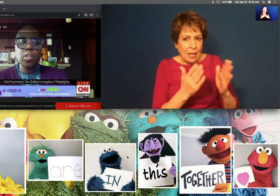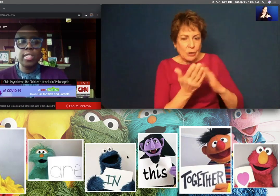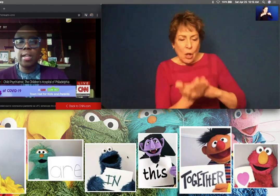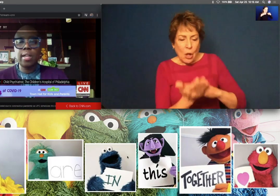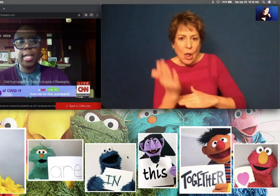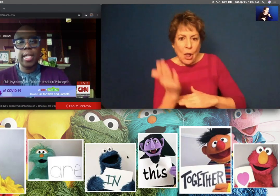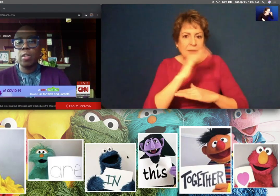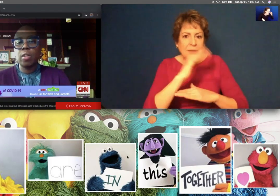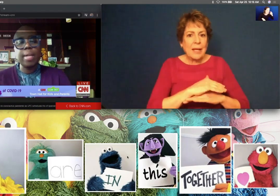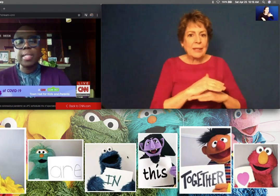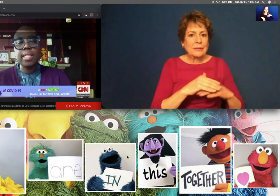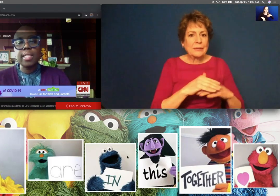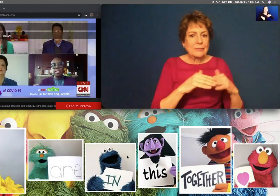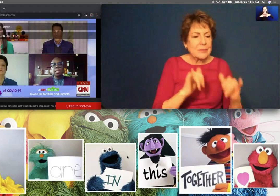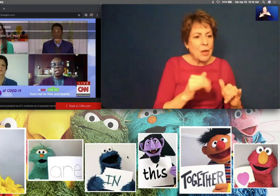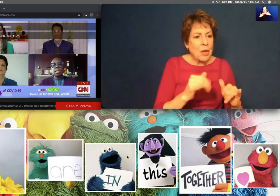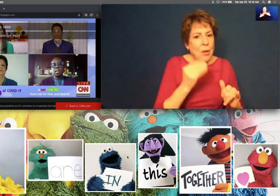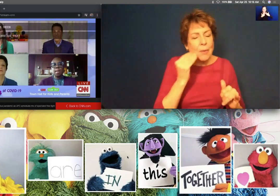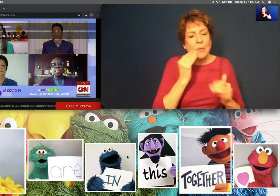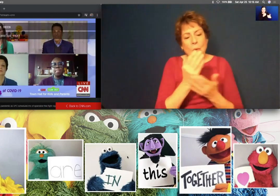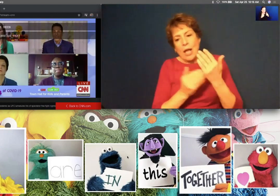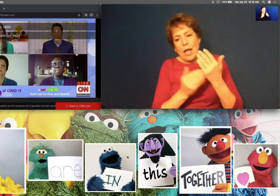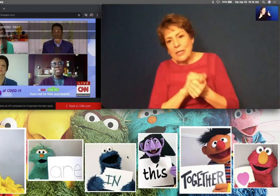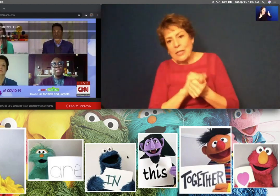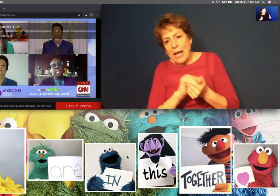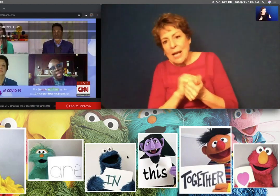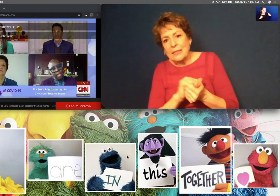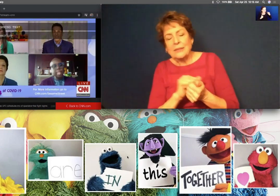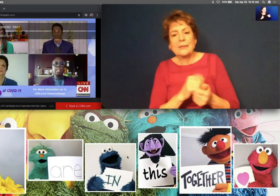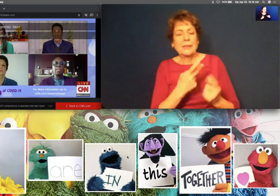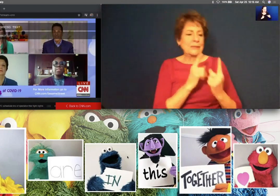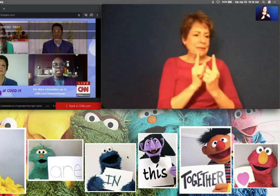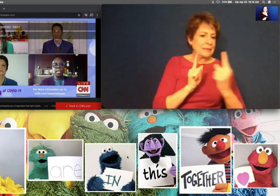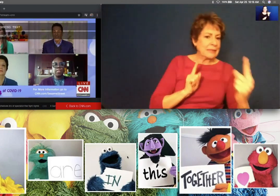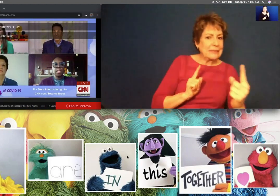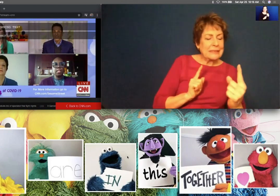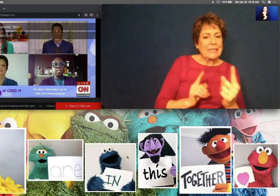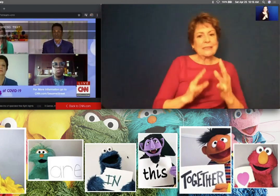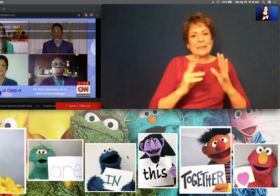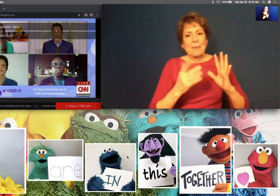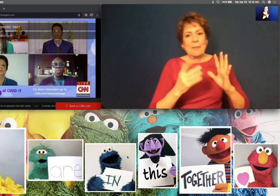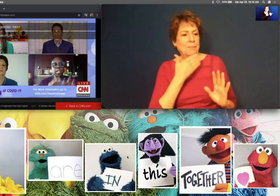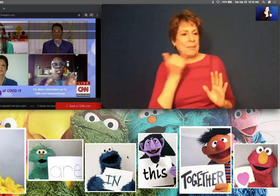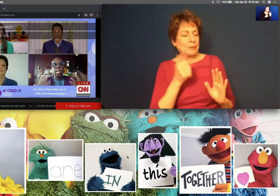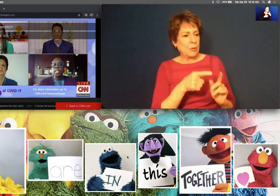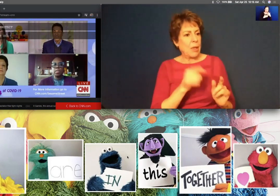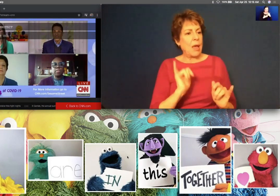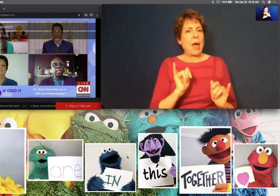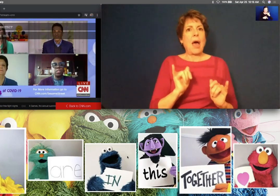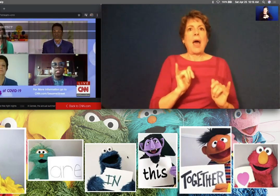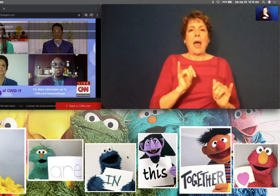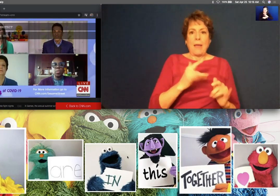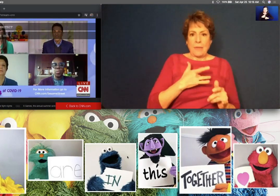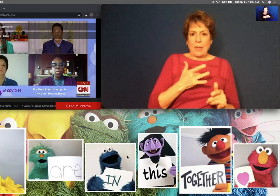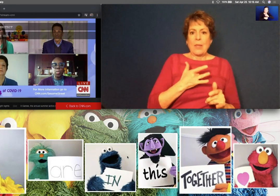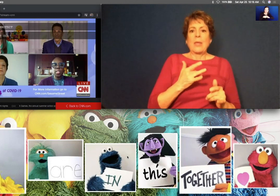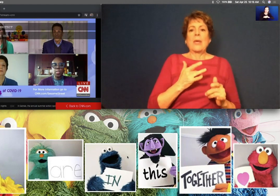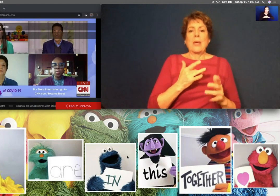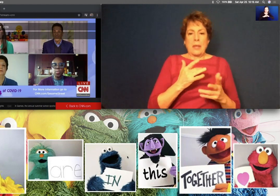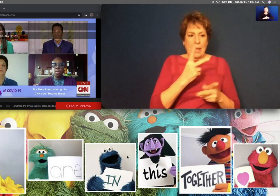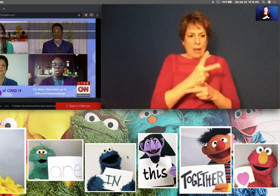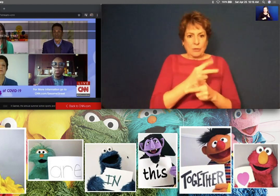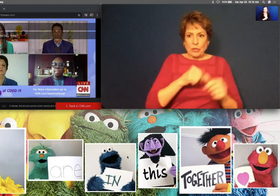ourselves and protect our families. But I think the key thing that the child psychiatry field and others want